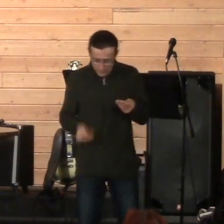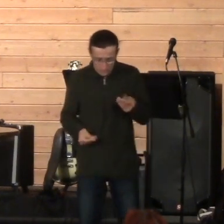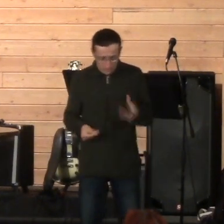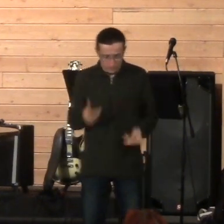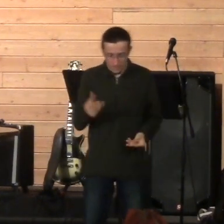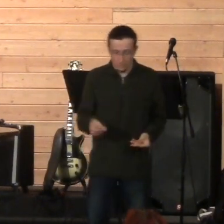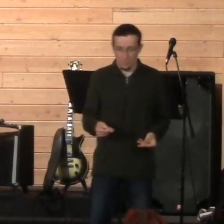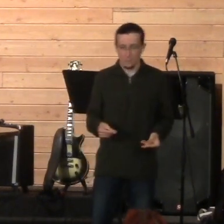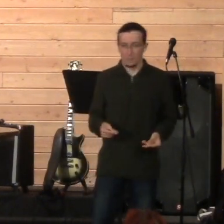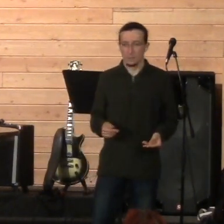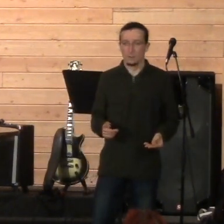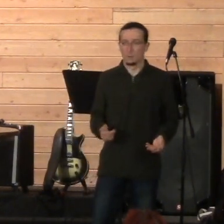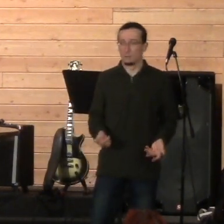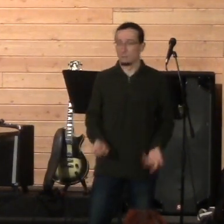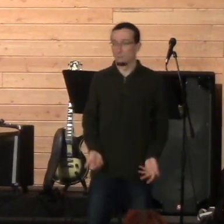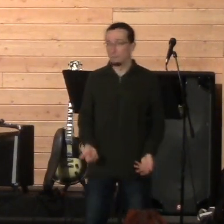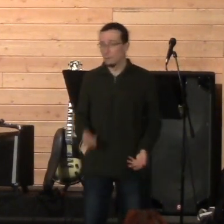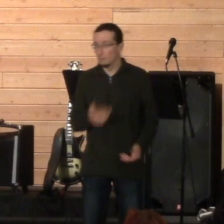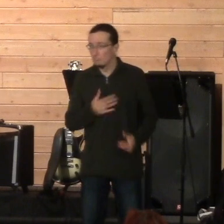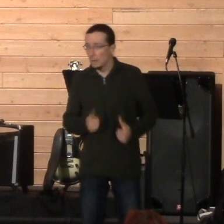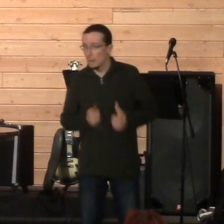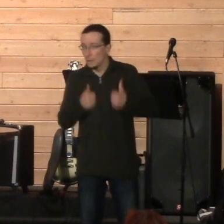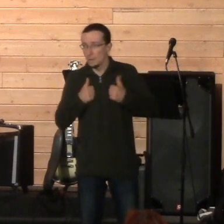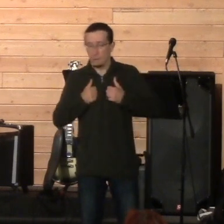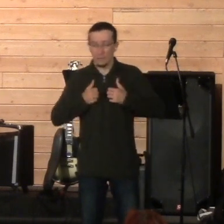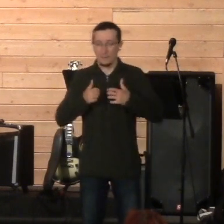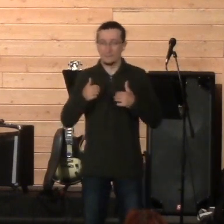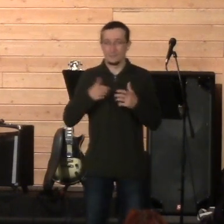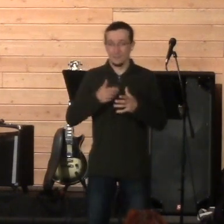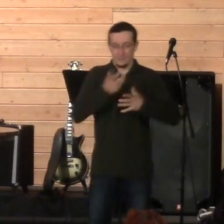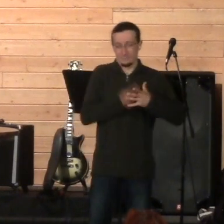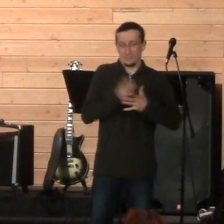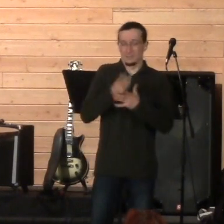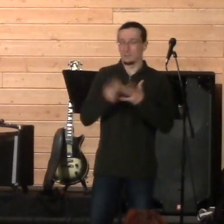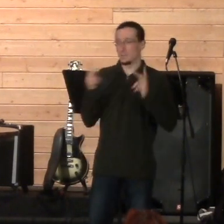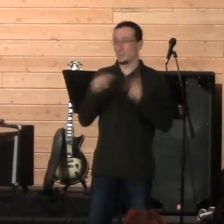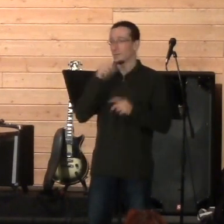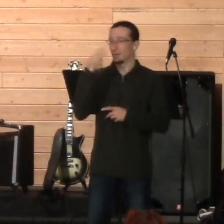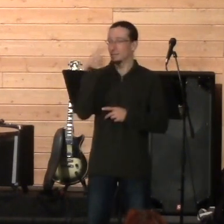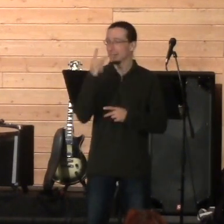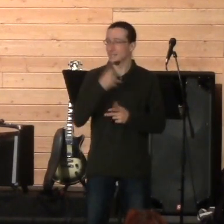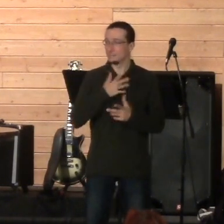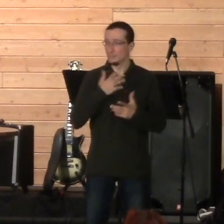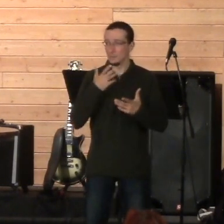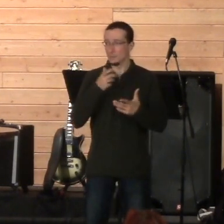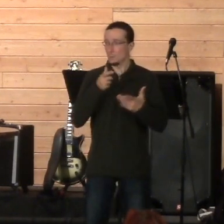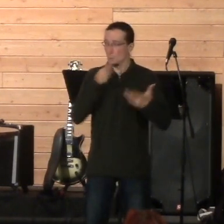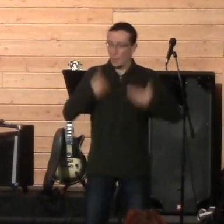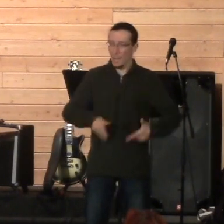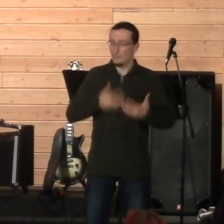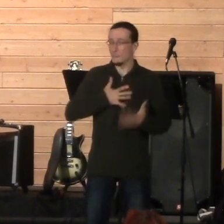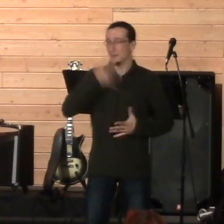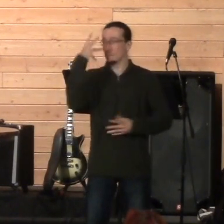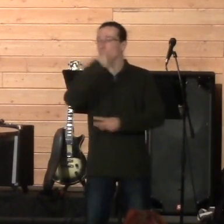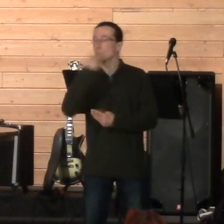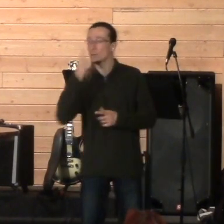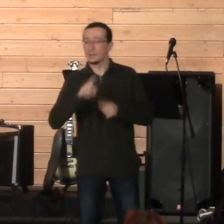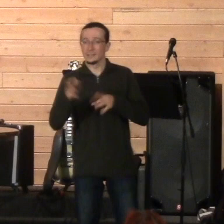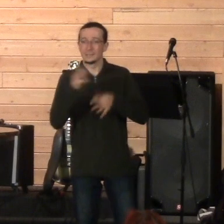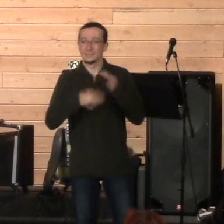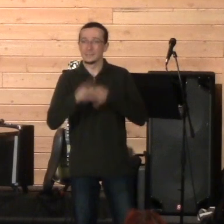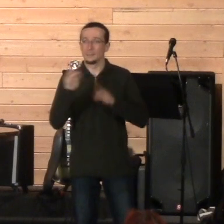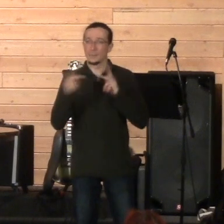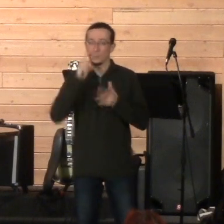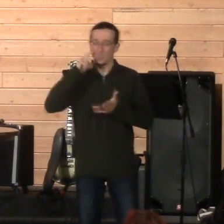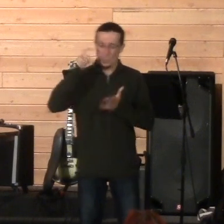walking puzzle that's missing pieces, and people are gonna, they're not gonna see my beauty. They're just, their eyes are gonna be, they're just